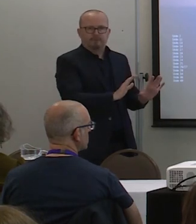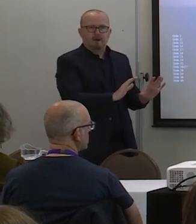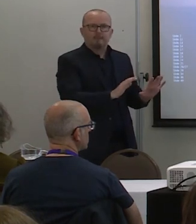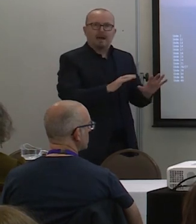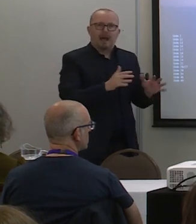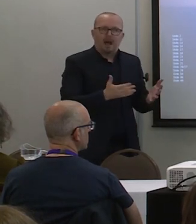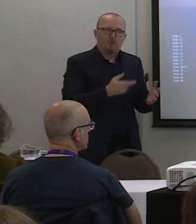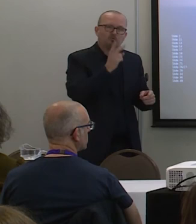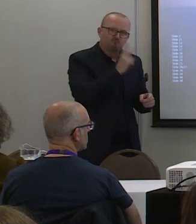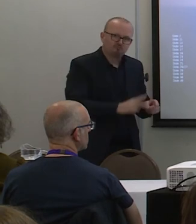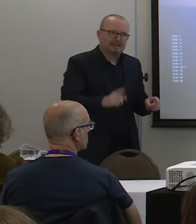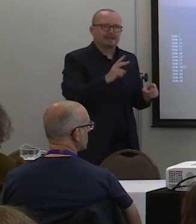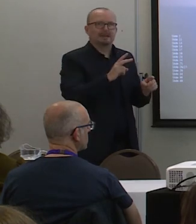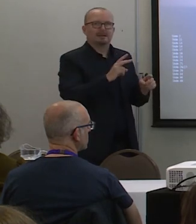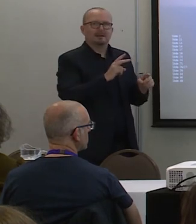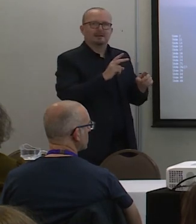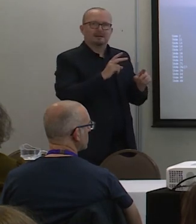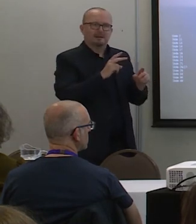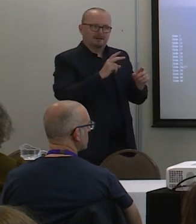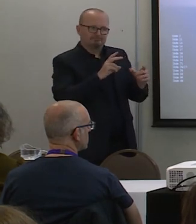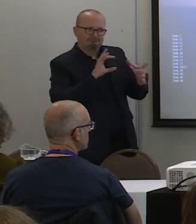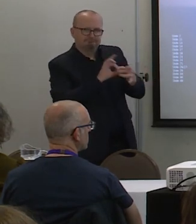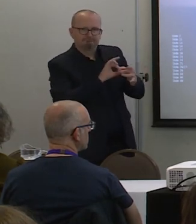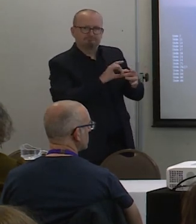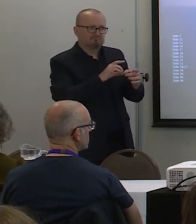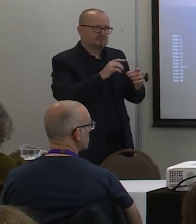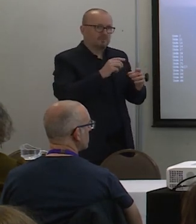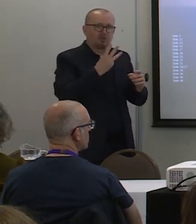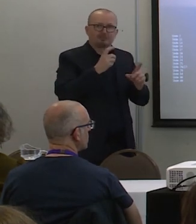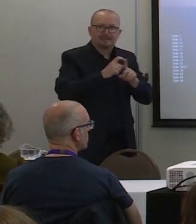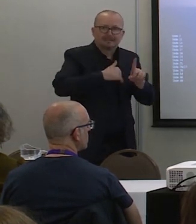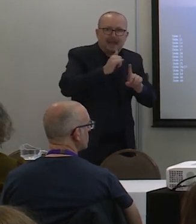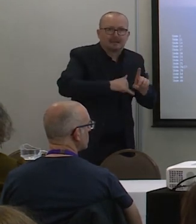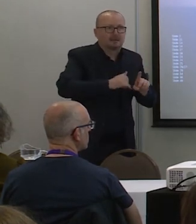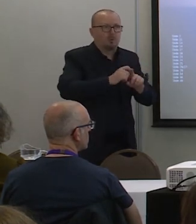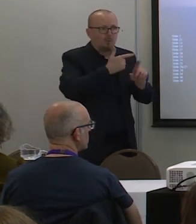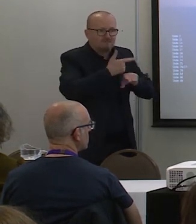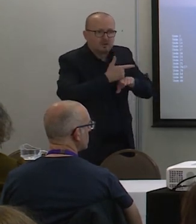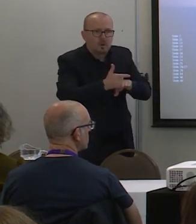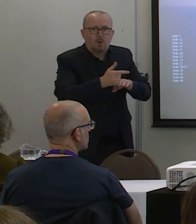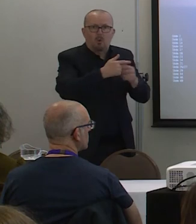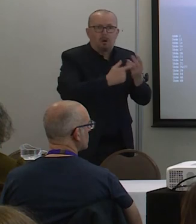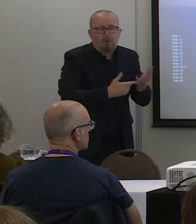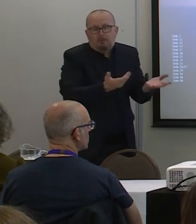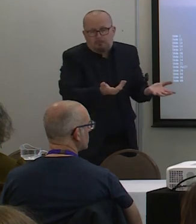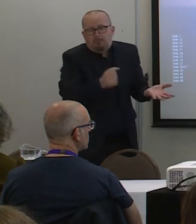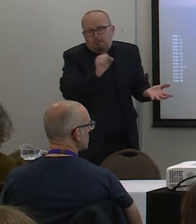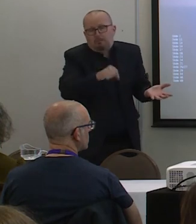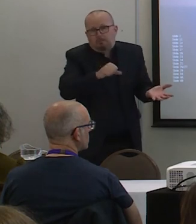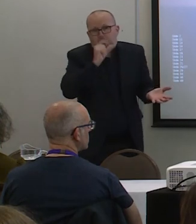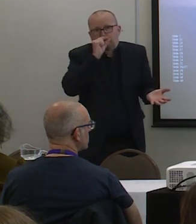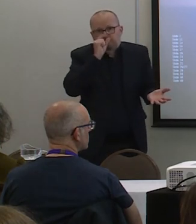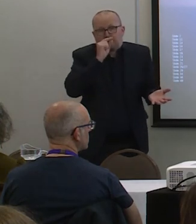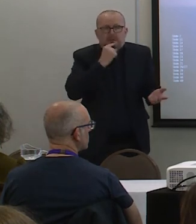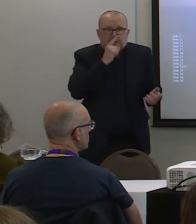ways of photographing it, but even if it's 3D scanning or anything like that, honestly, I think that's up for debate. I think it was a pretty clever